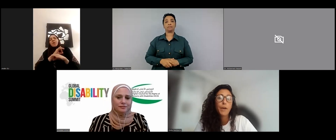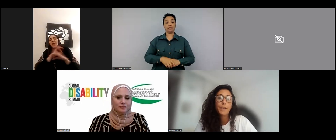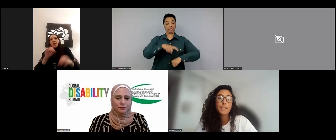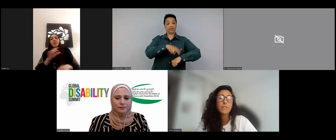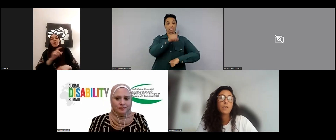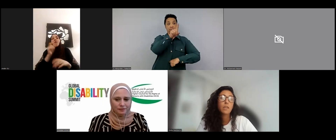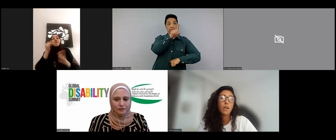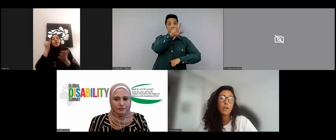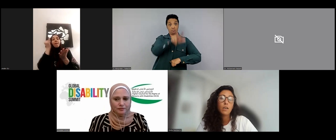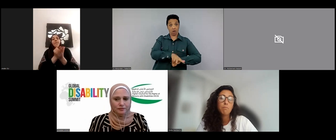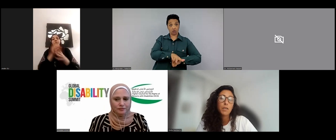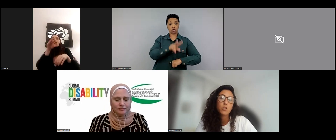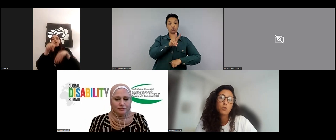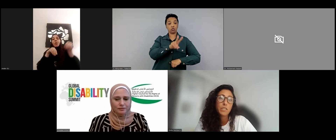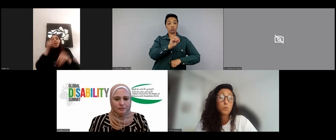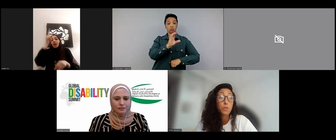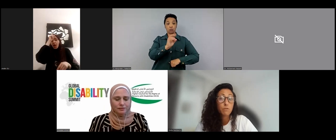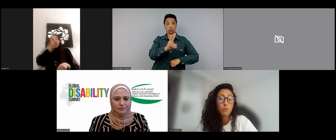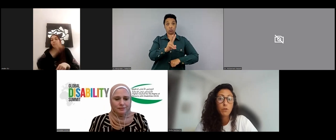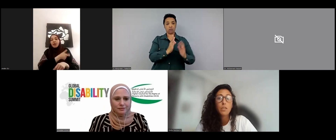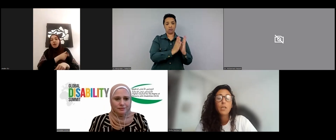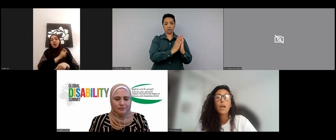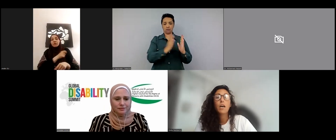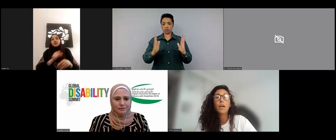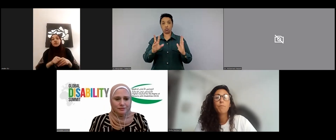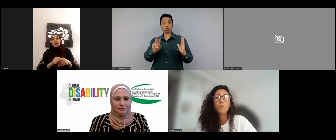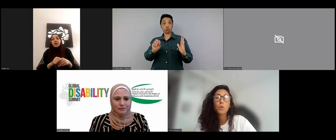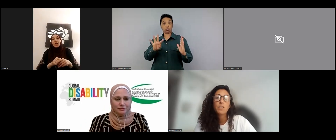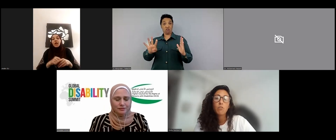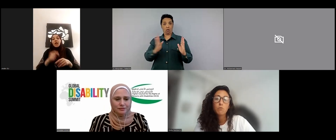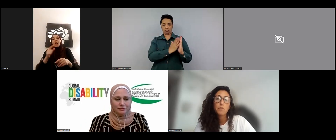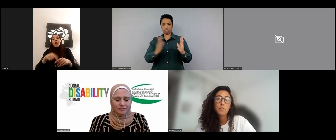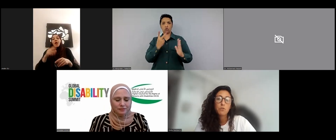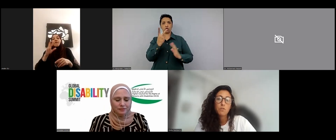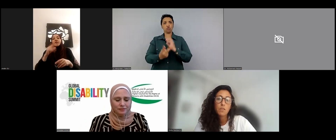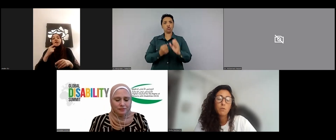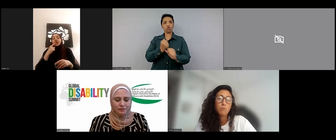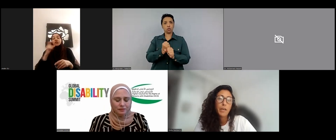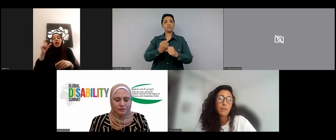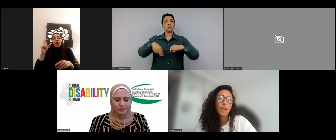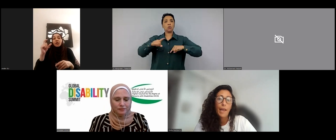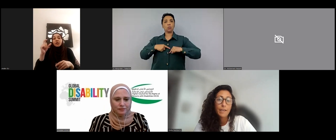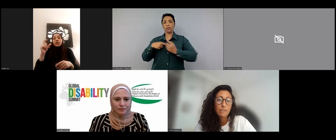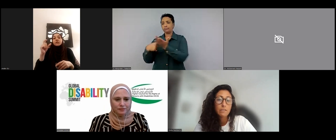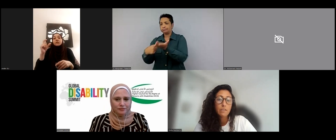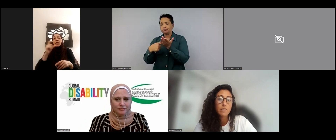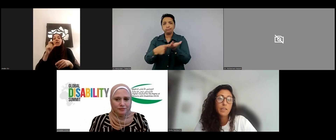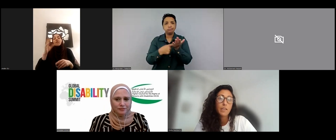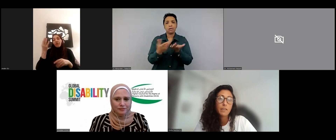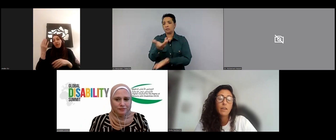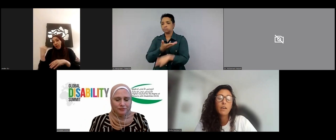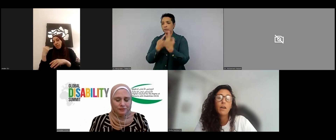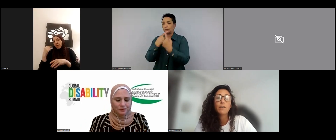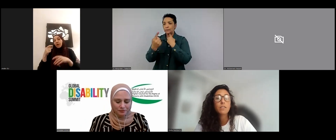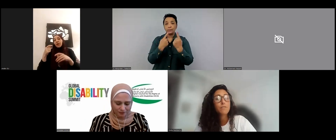2022 and March 2024, 20 consultations were held